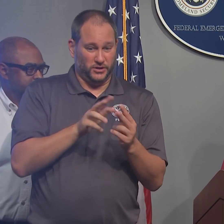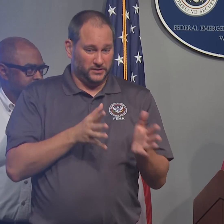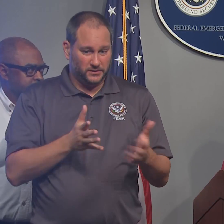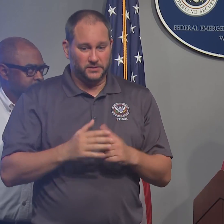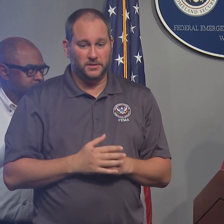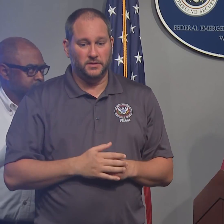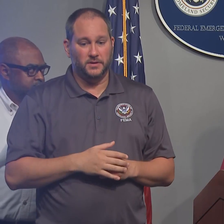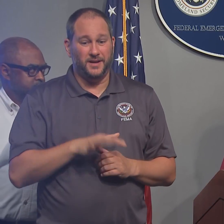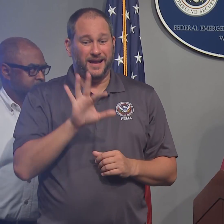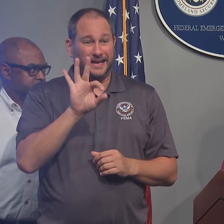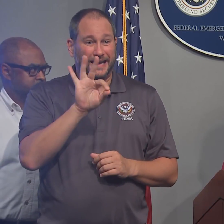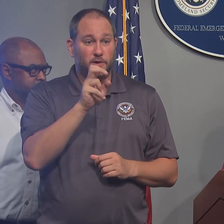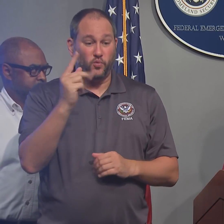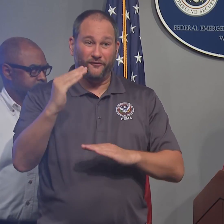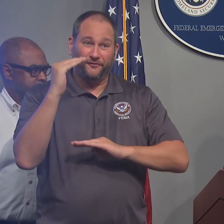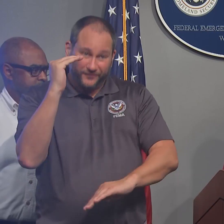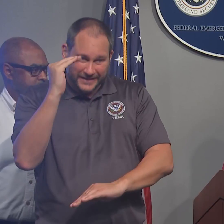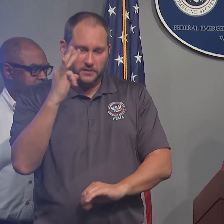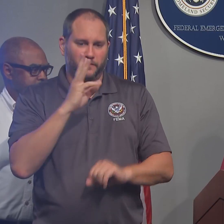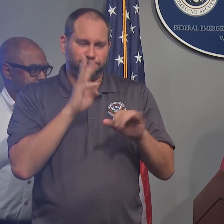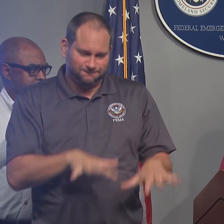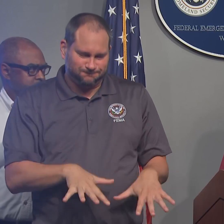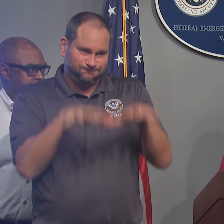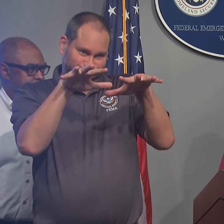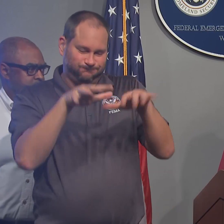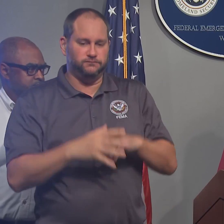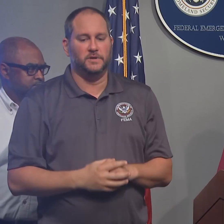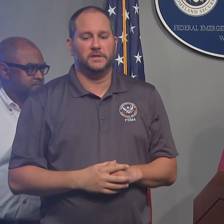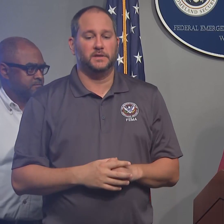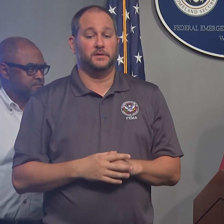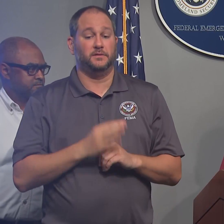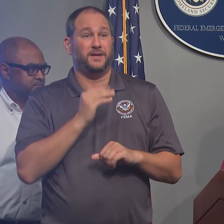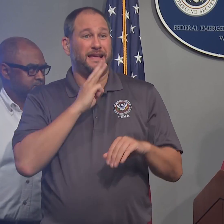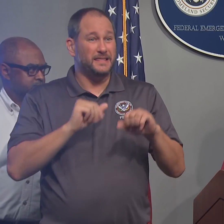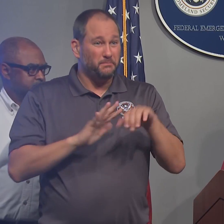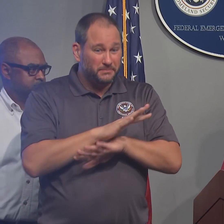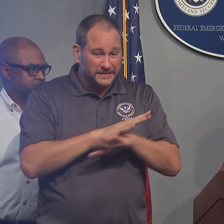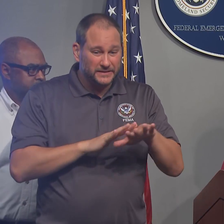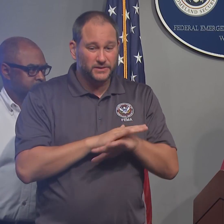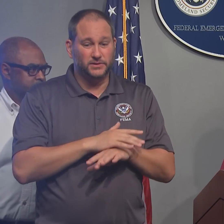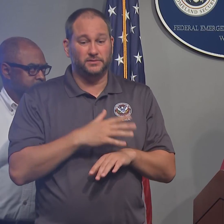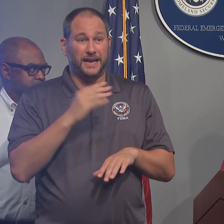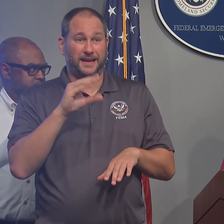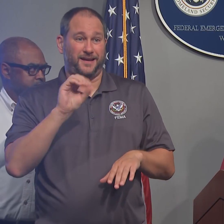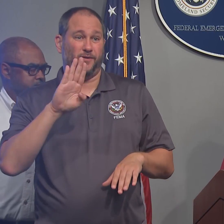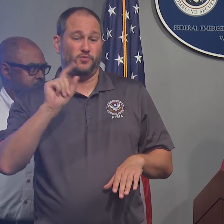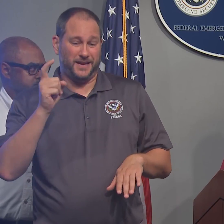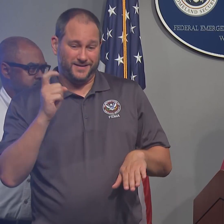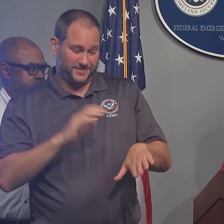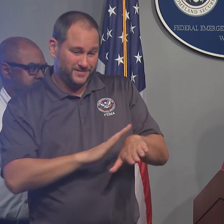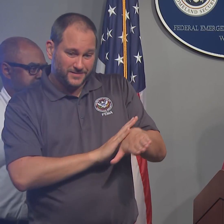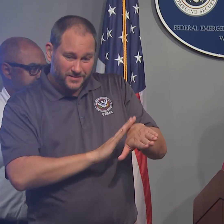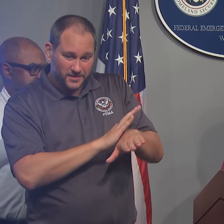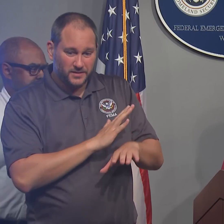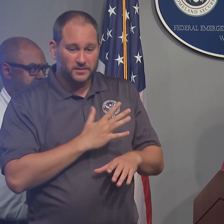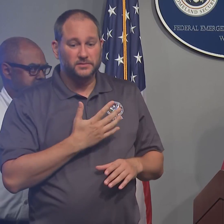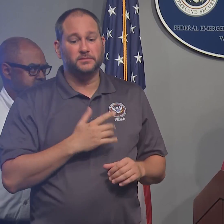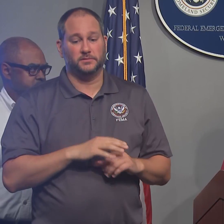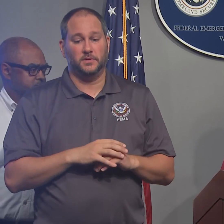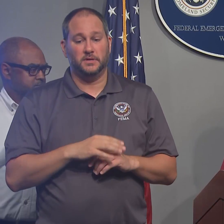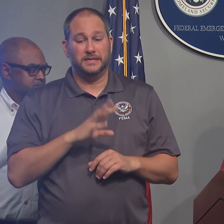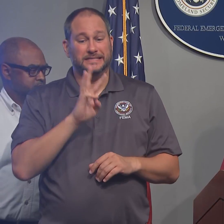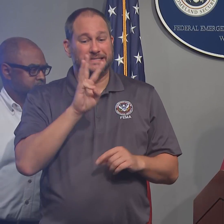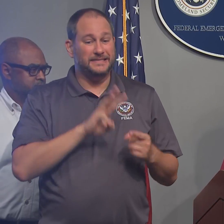forecast. And the beaches from the Outer Banks to the Wilmington area, 6 to 9 feet of storm surge are forecast